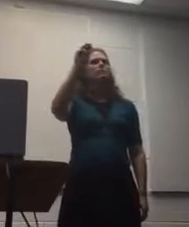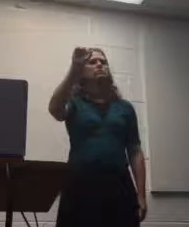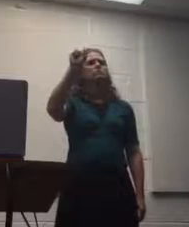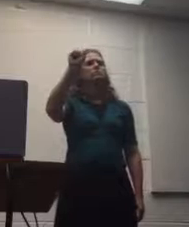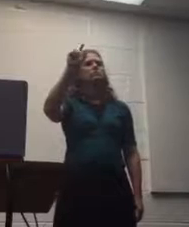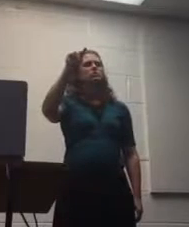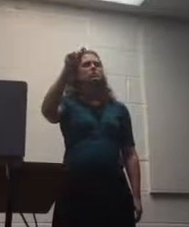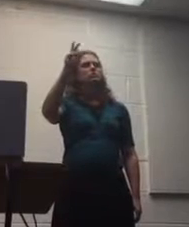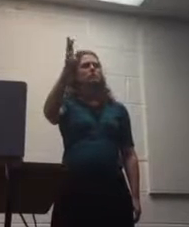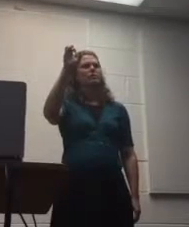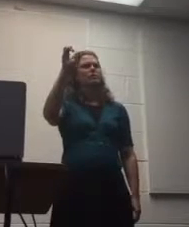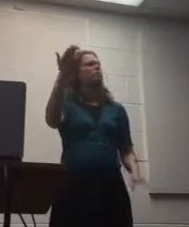had William Stokoe,